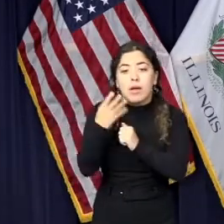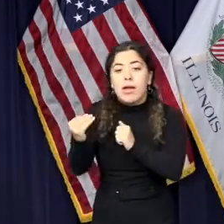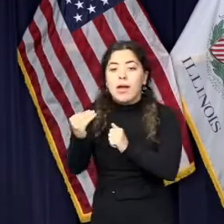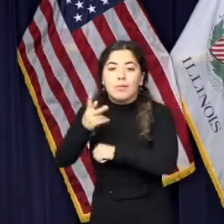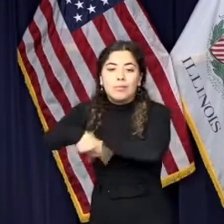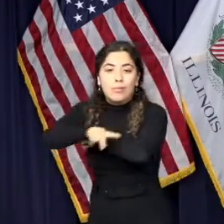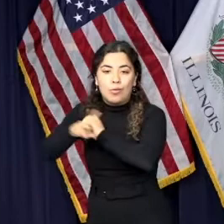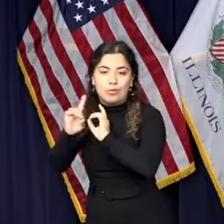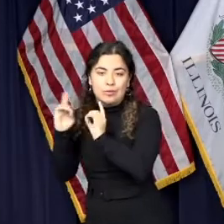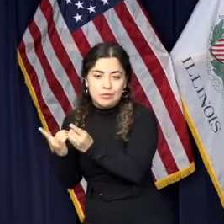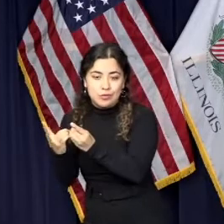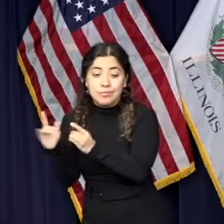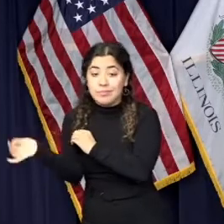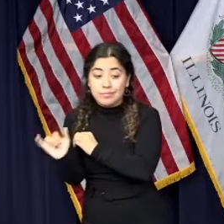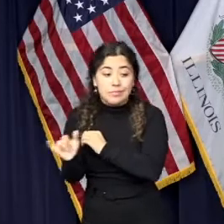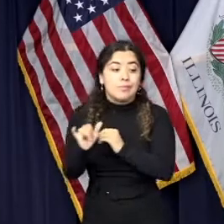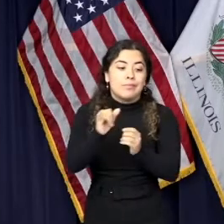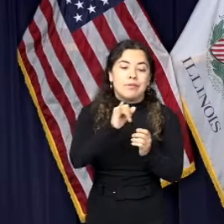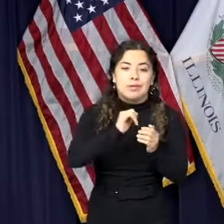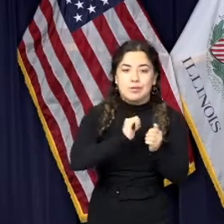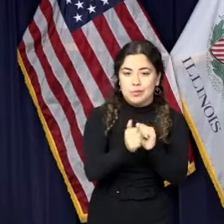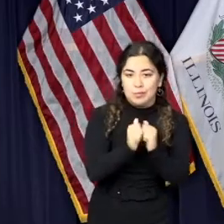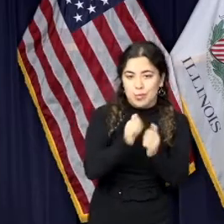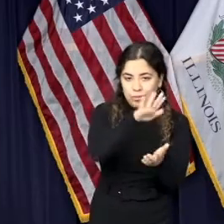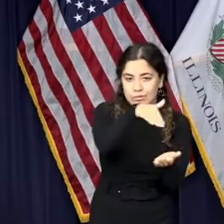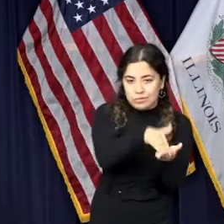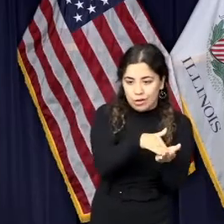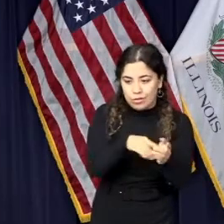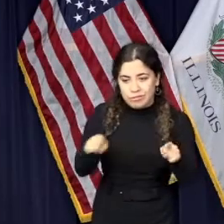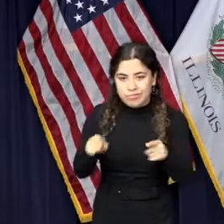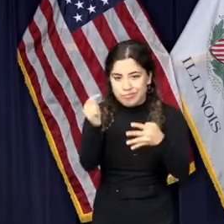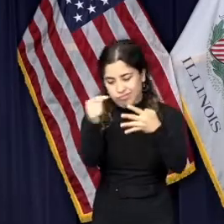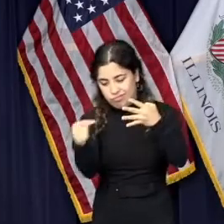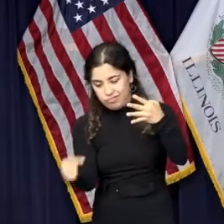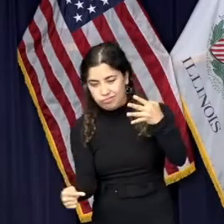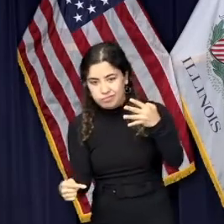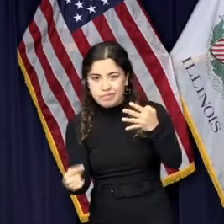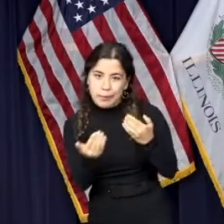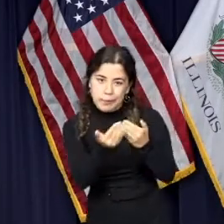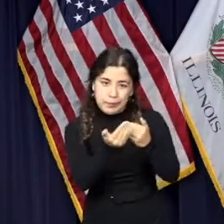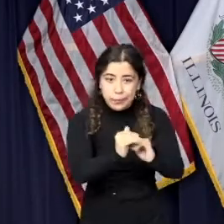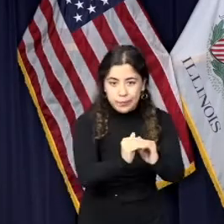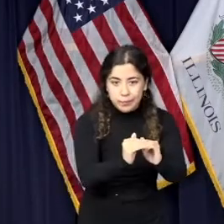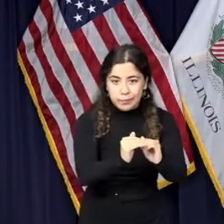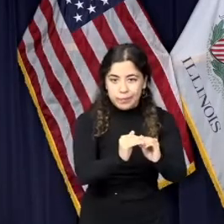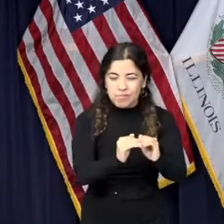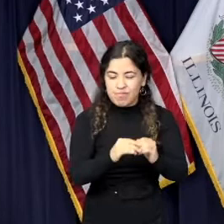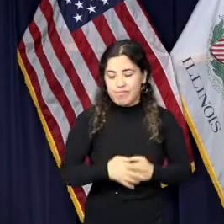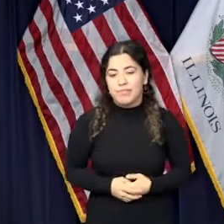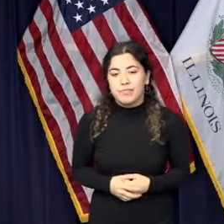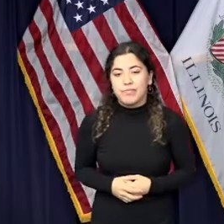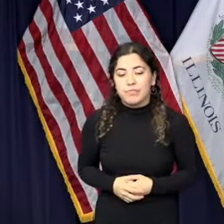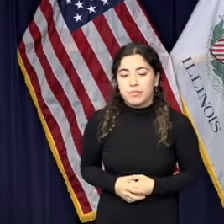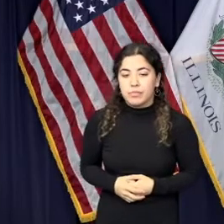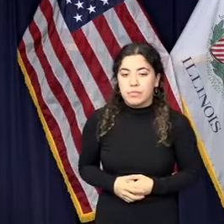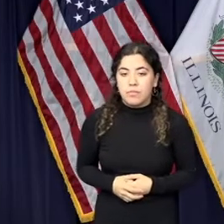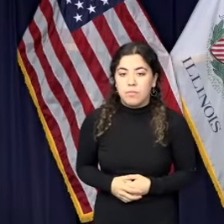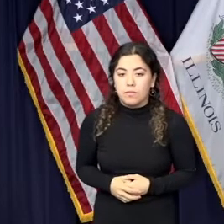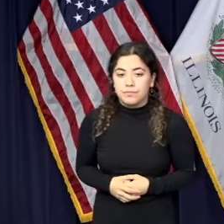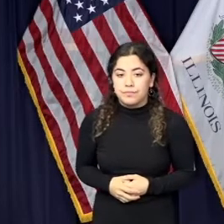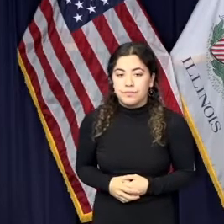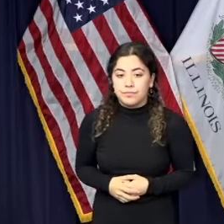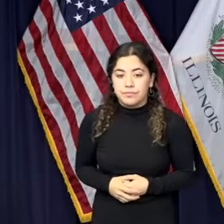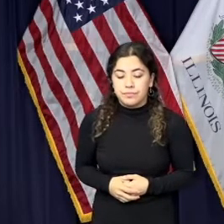programs, just to name a few in the array of examples. We have worked